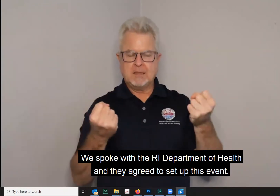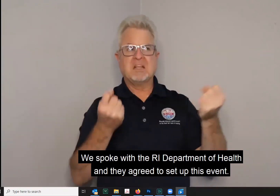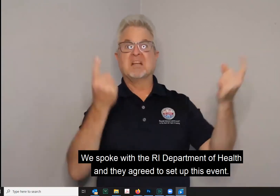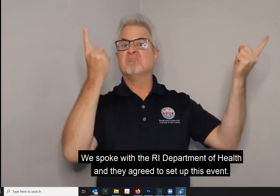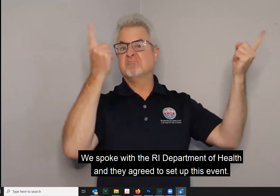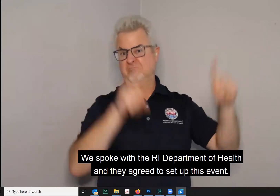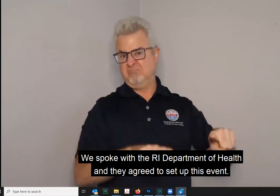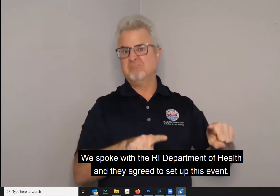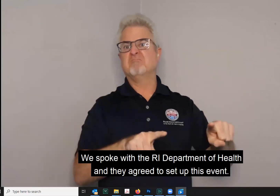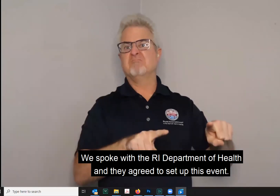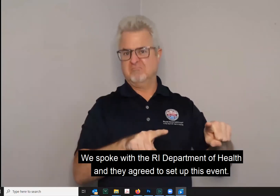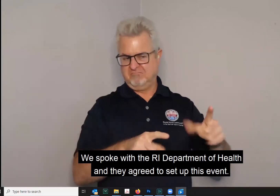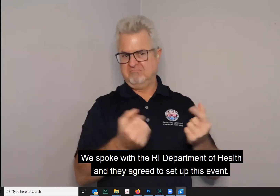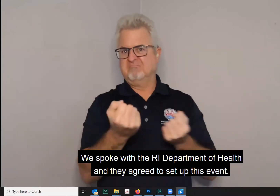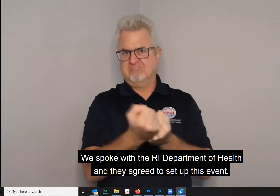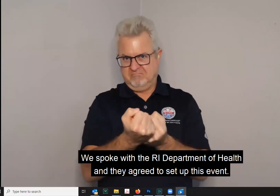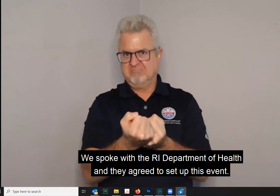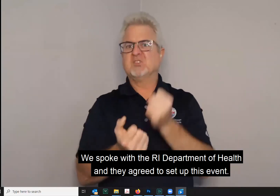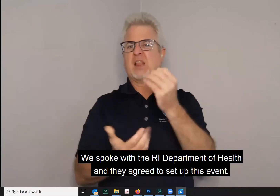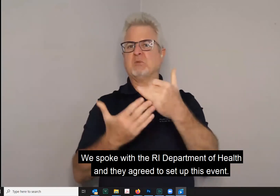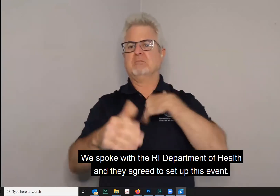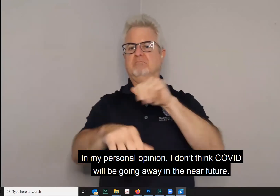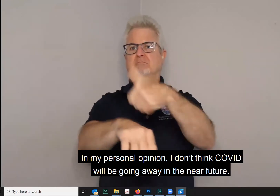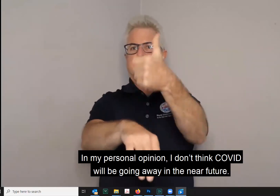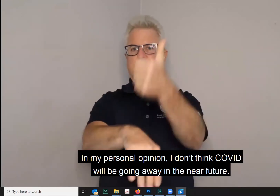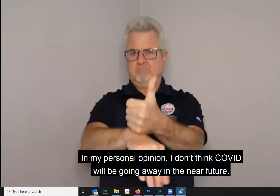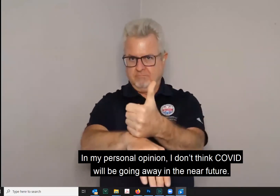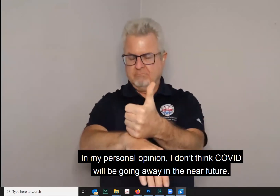Island Department of Health, and they agreed to set up this event.